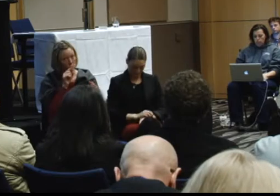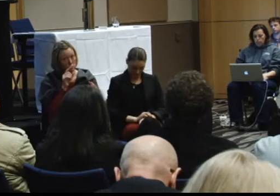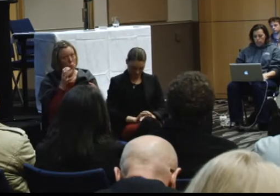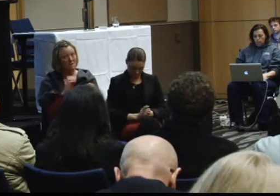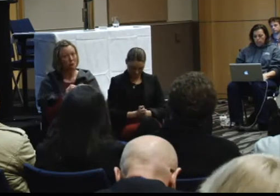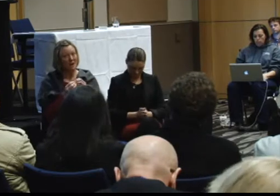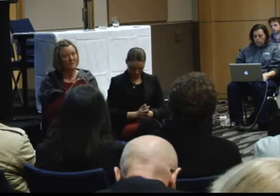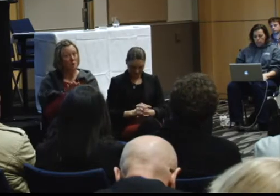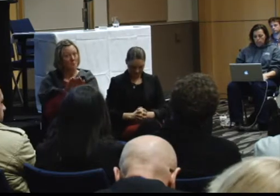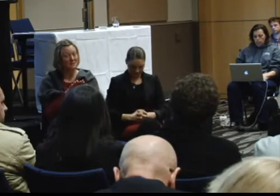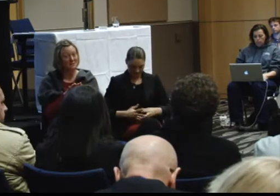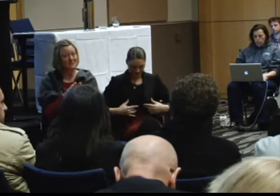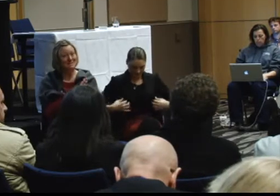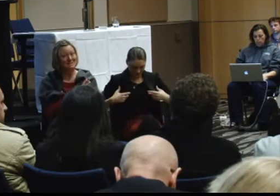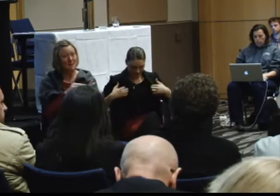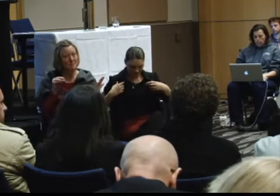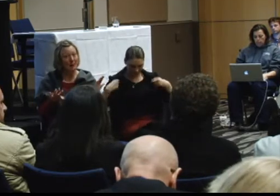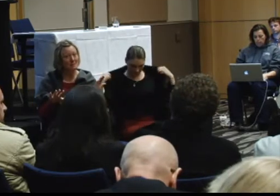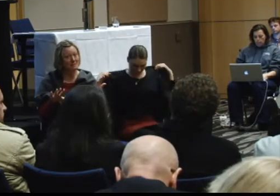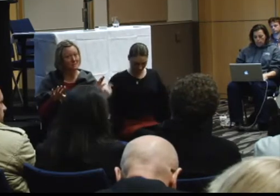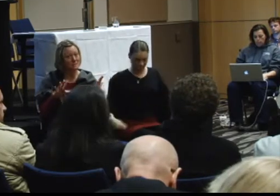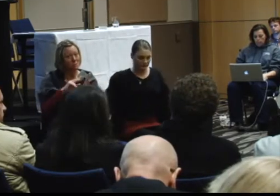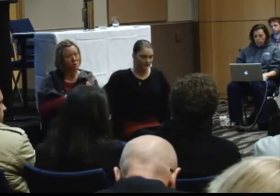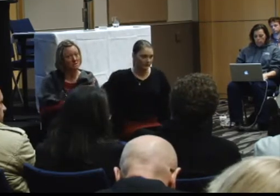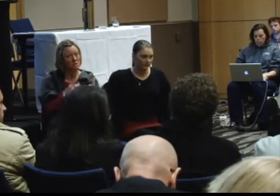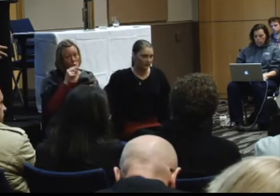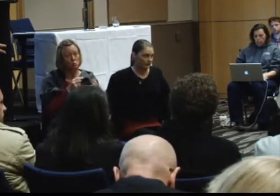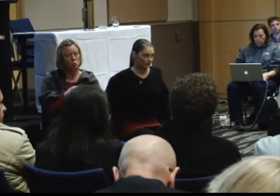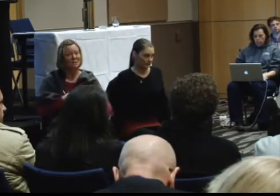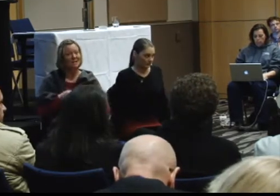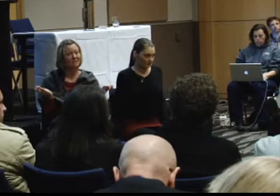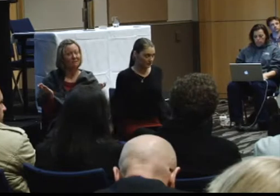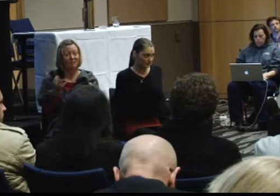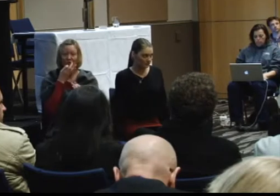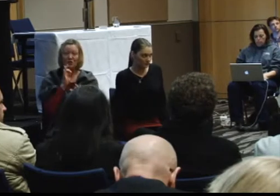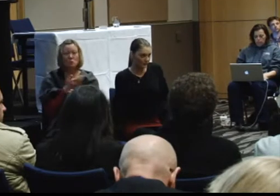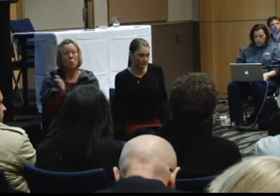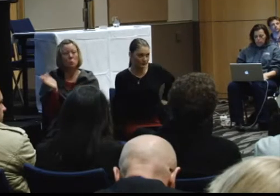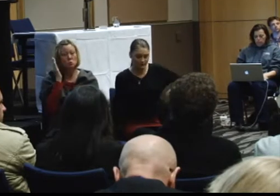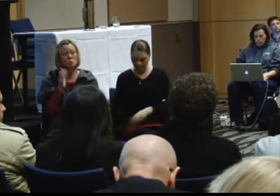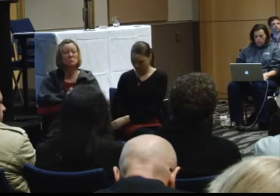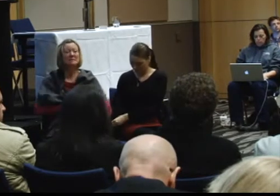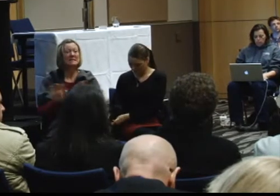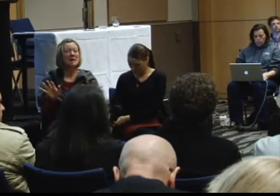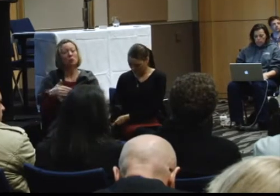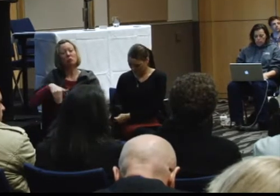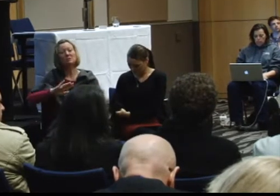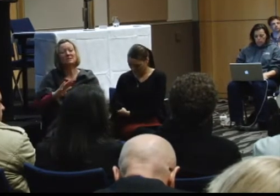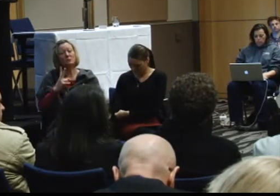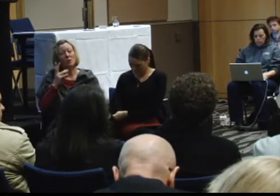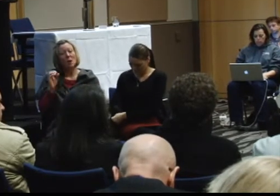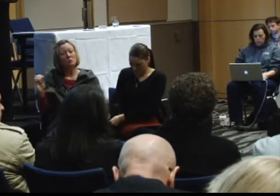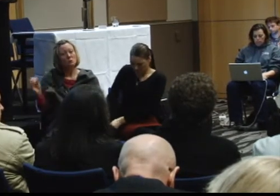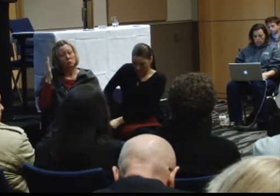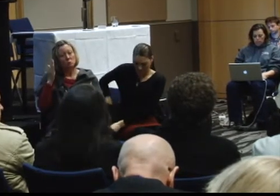Commons sort of template policy that you've developed for your two schools and you just sort of blast that out to the rest of the 2,000 schools